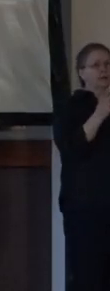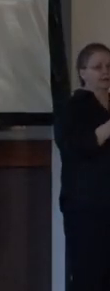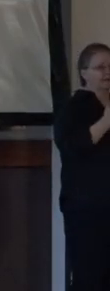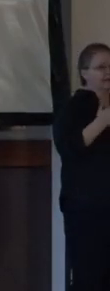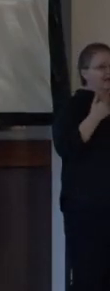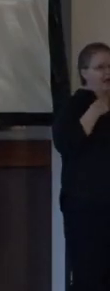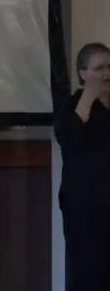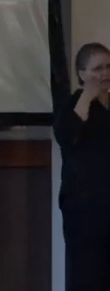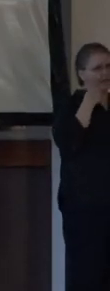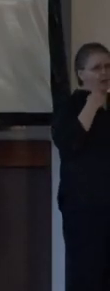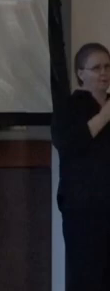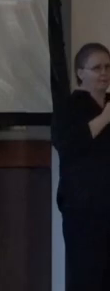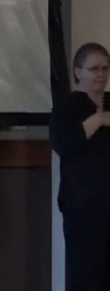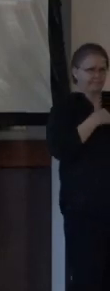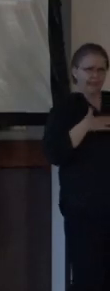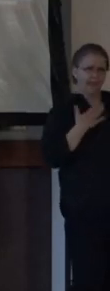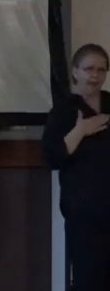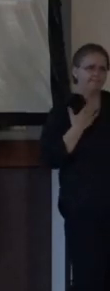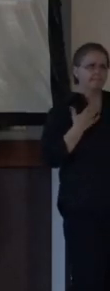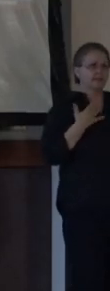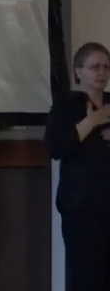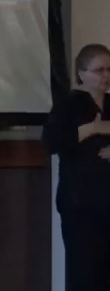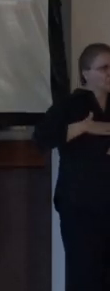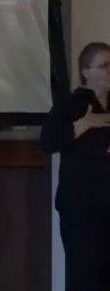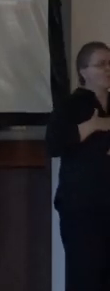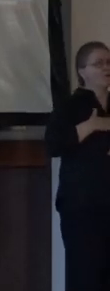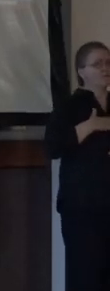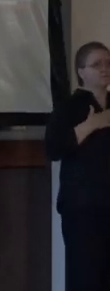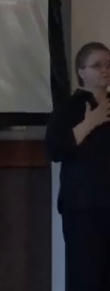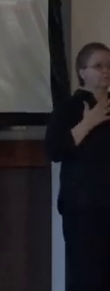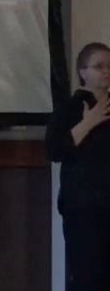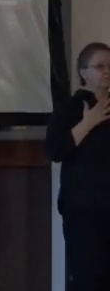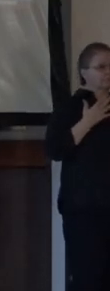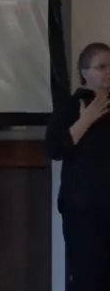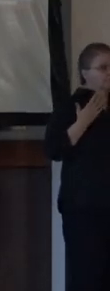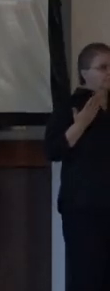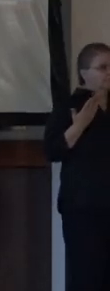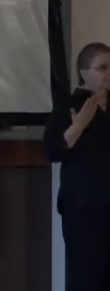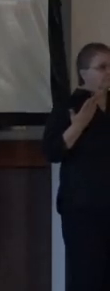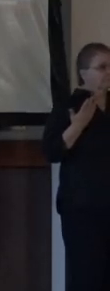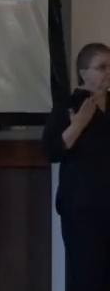to doing things that I thought would make me happy or things I found enjoyment in. And